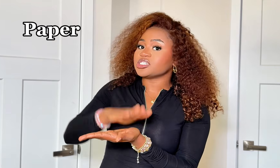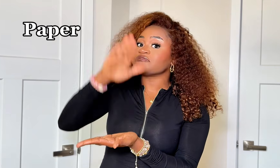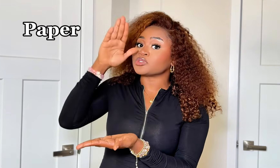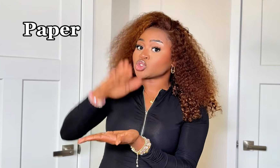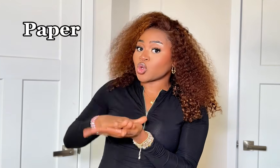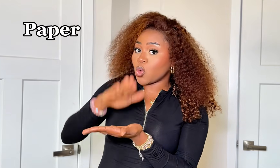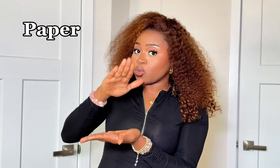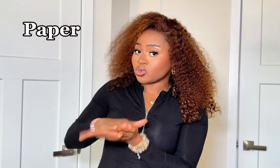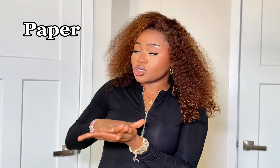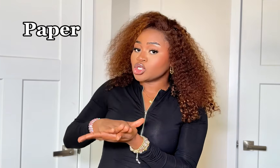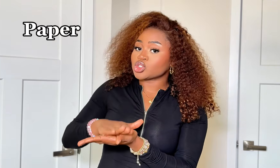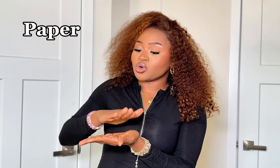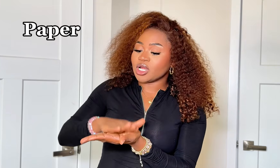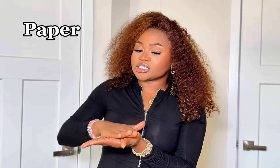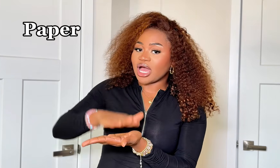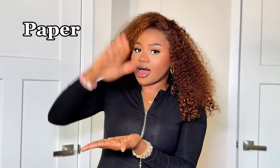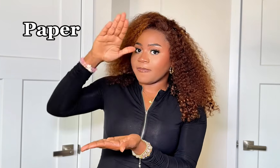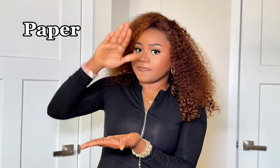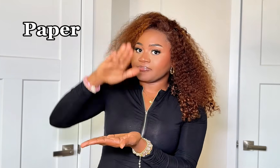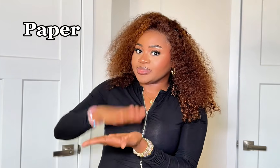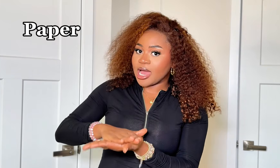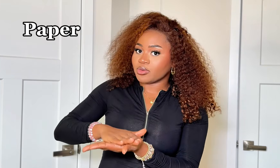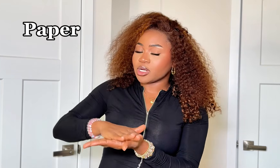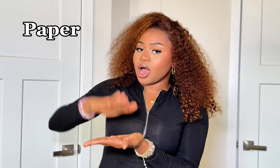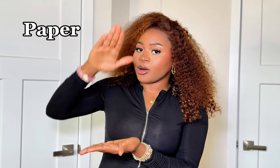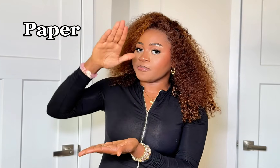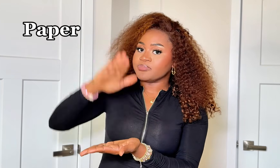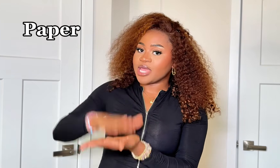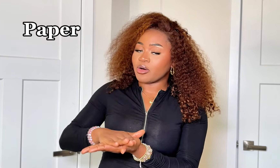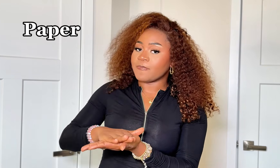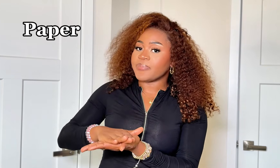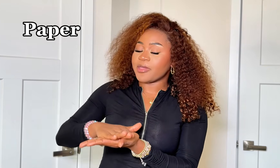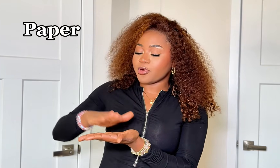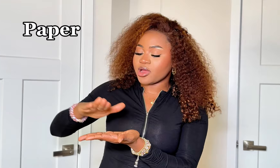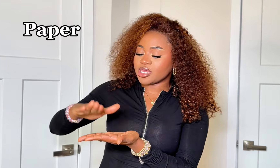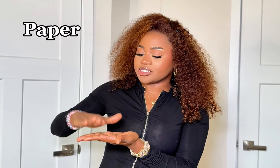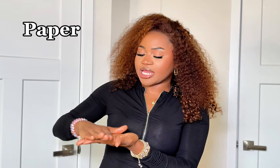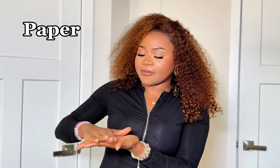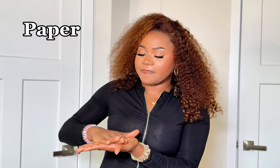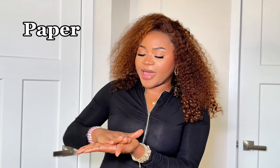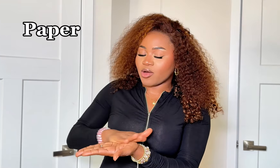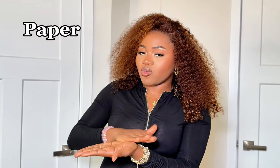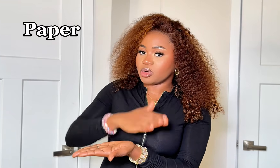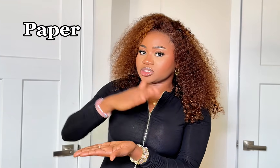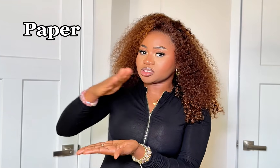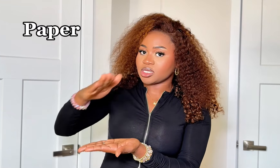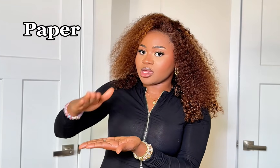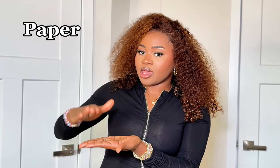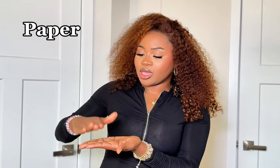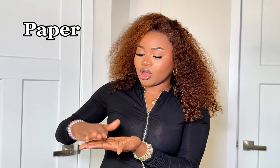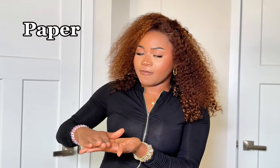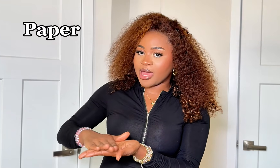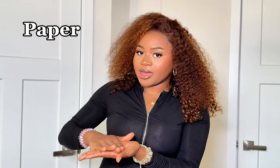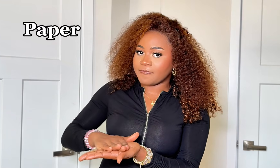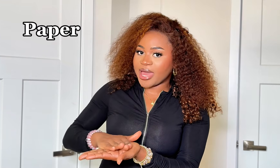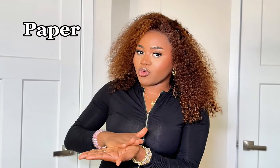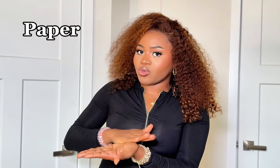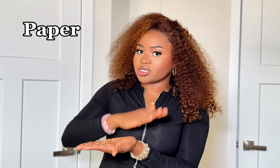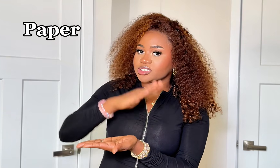for school. School is up, down, down. Paper is like backwards and come back, backwards